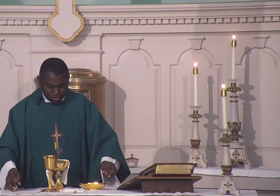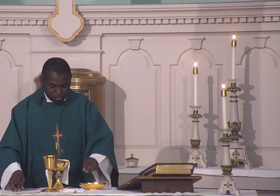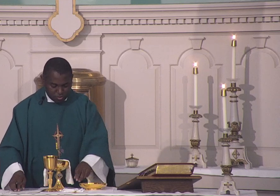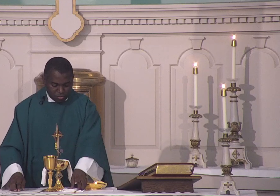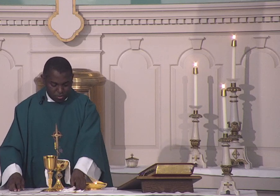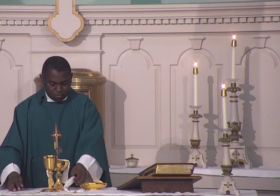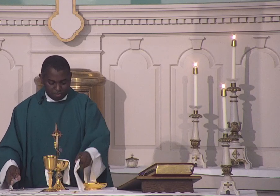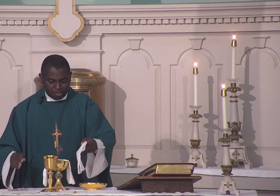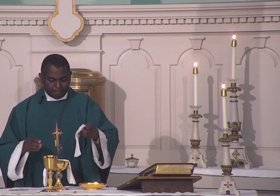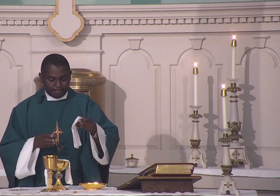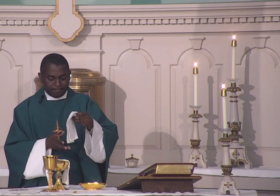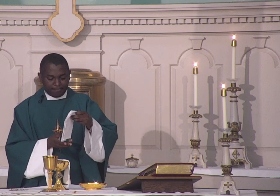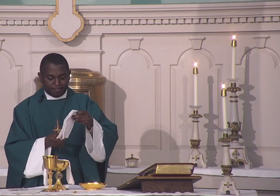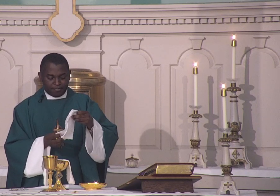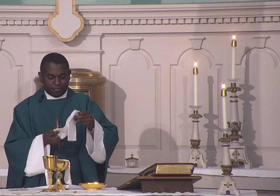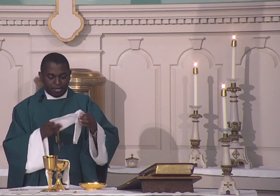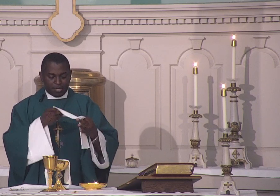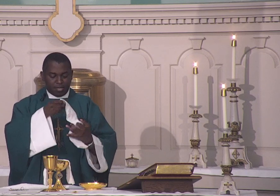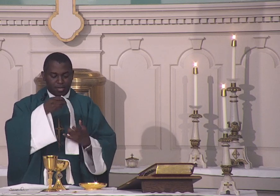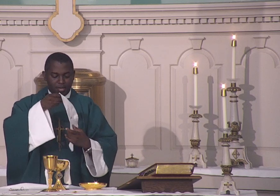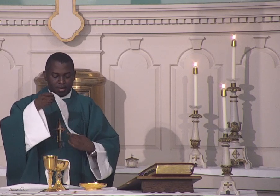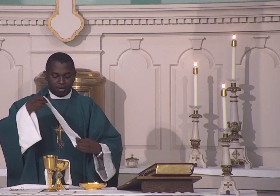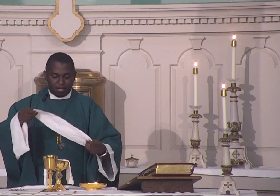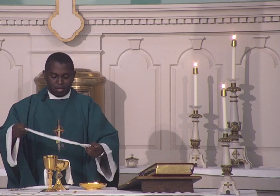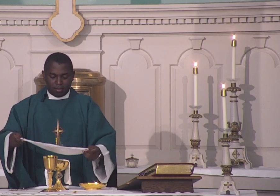tamen meum te